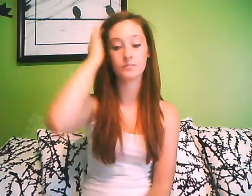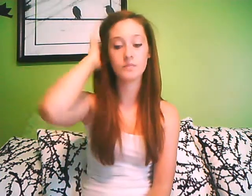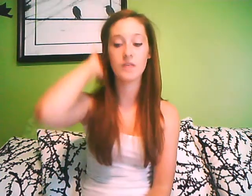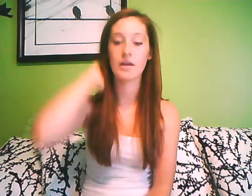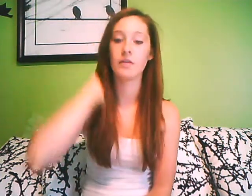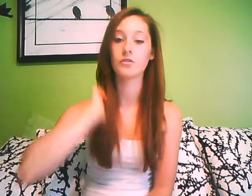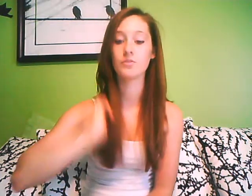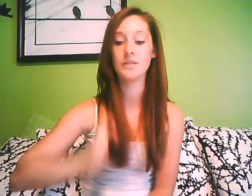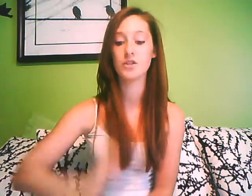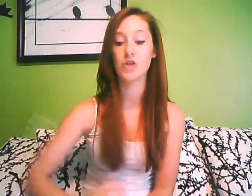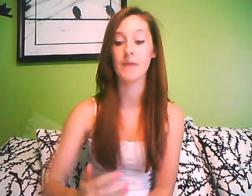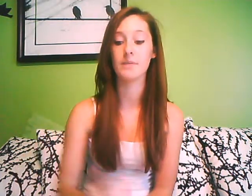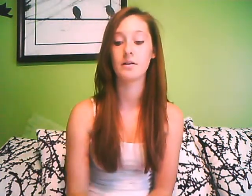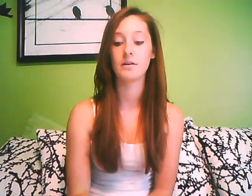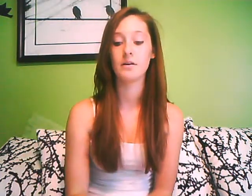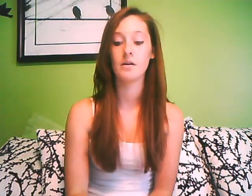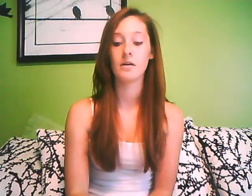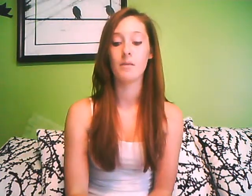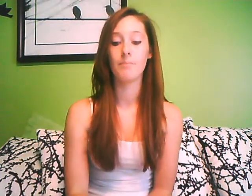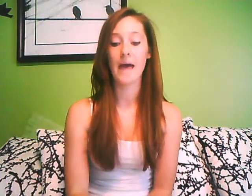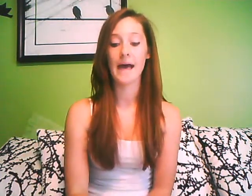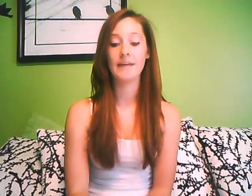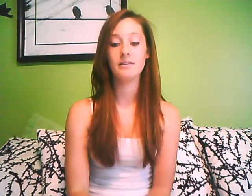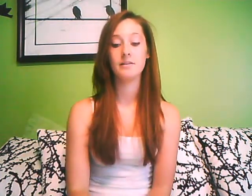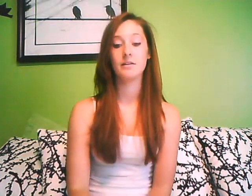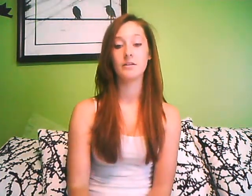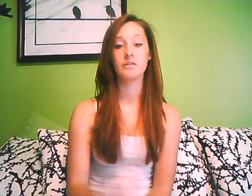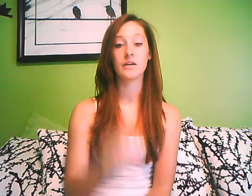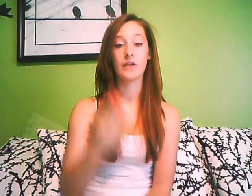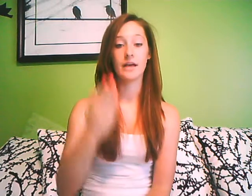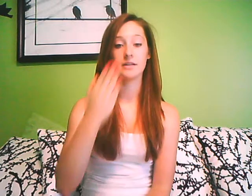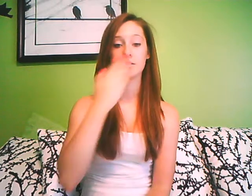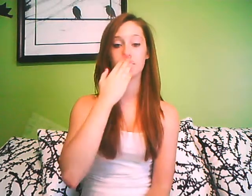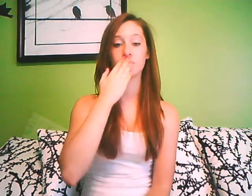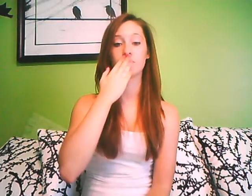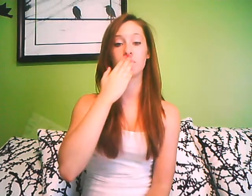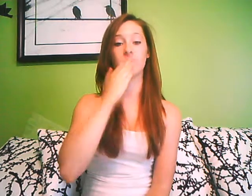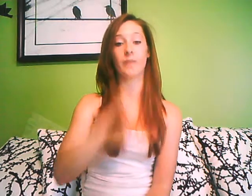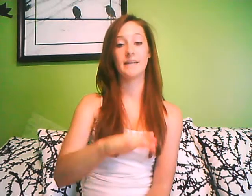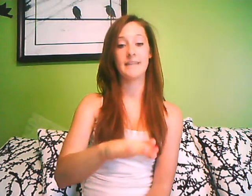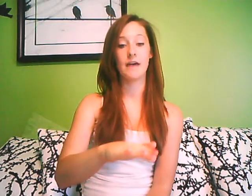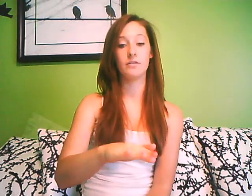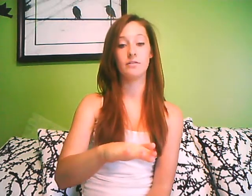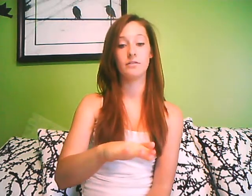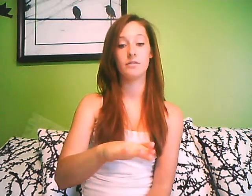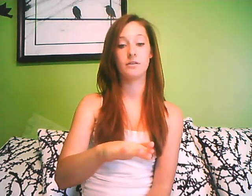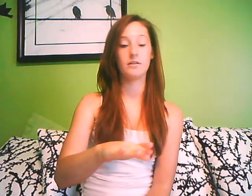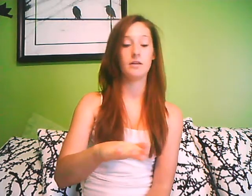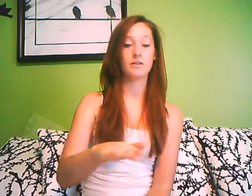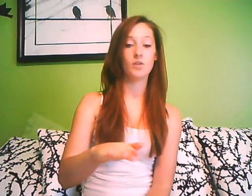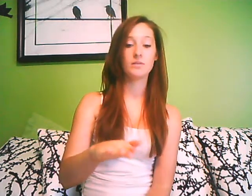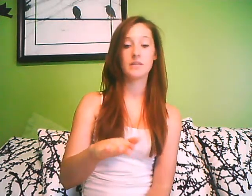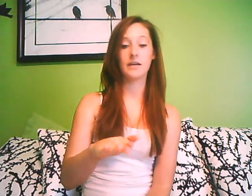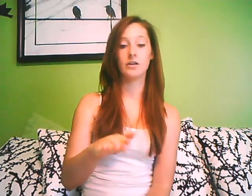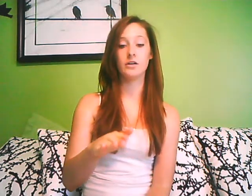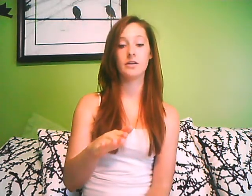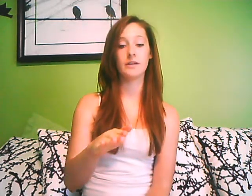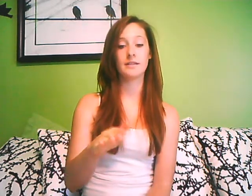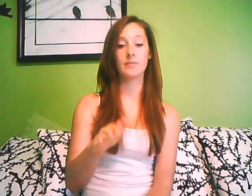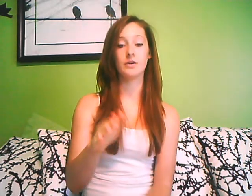And that also means shame. Bad, you take your hand and you bring it down. It's almost like good, except good